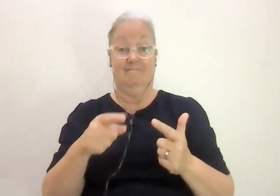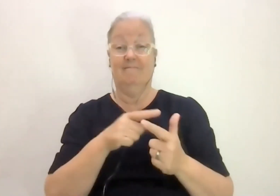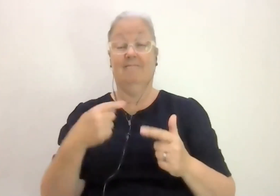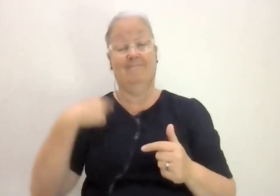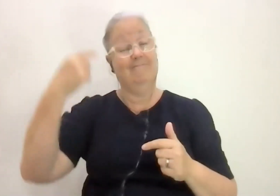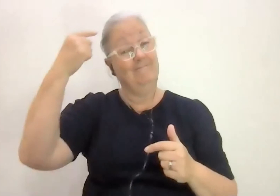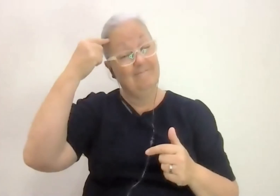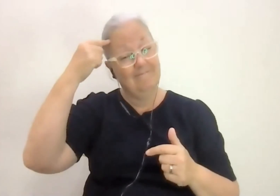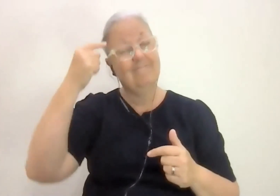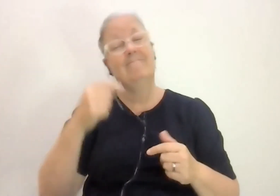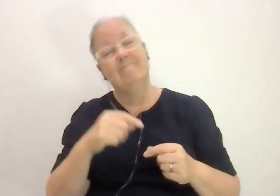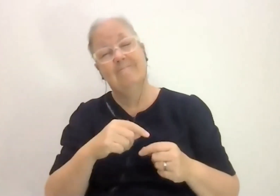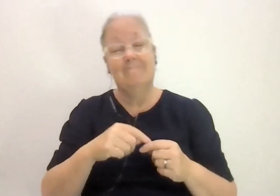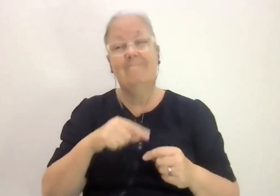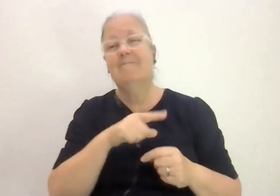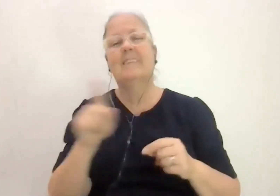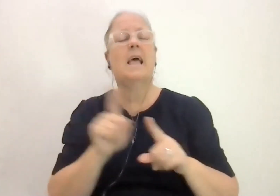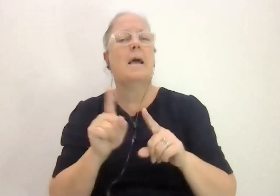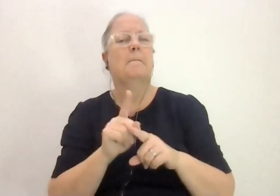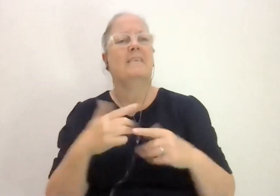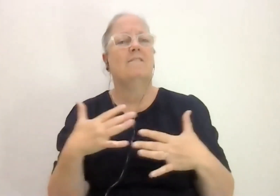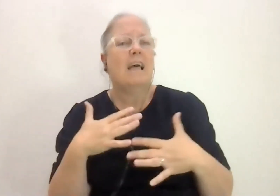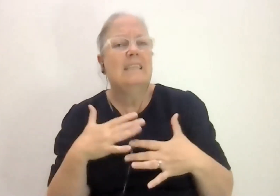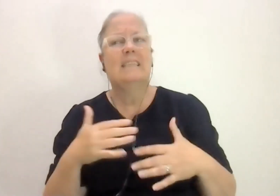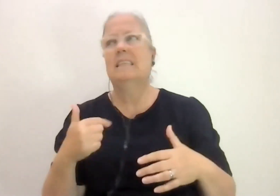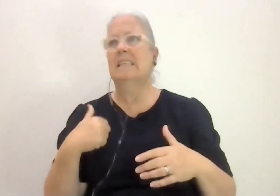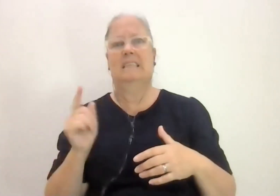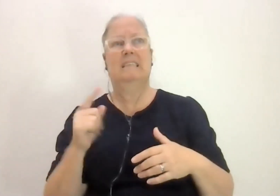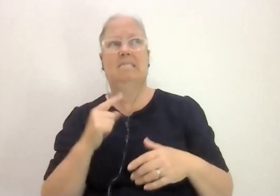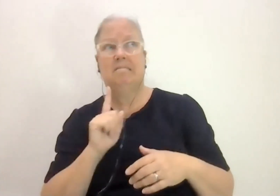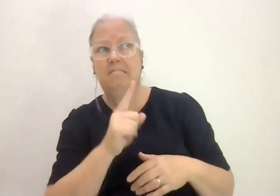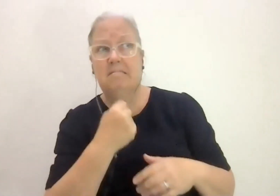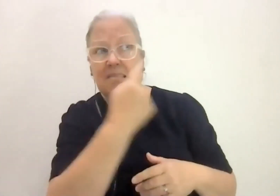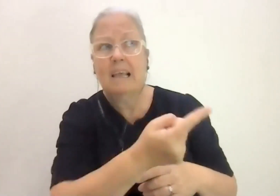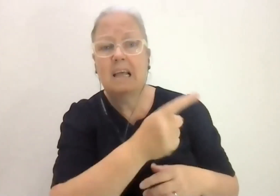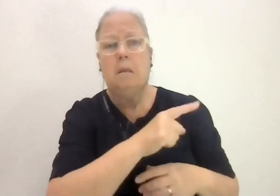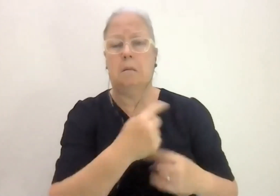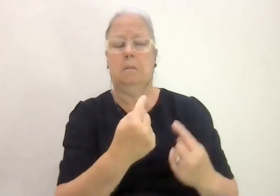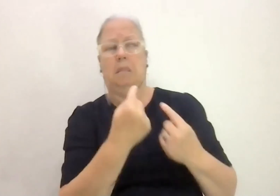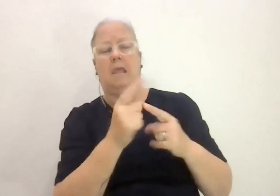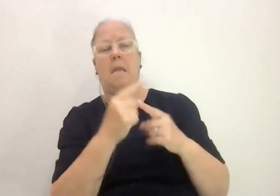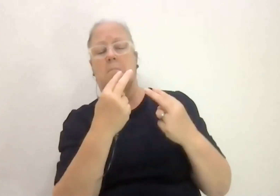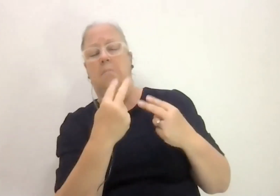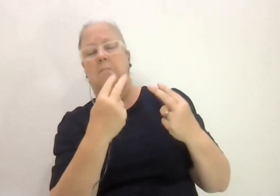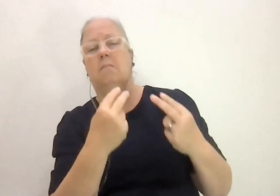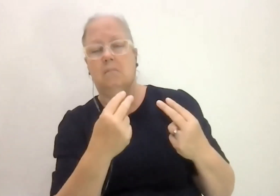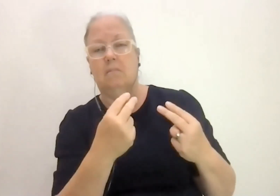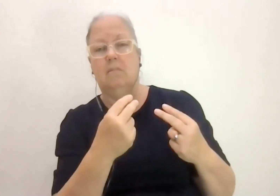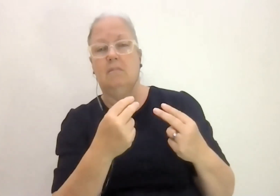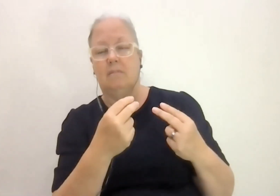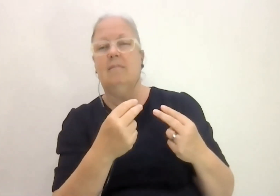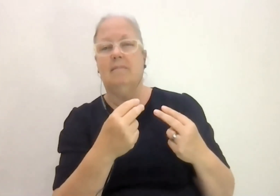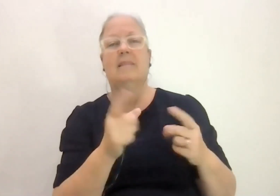feel that they sometimes afraid of to be stigmatized, that when they provided by mental